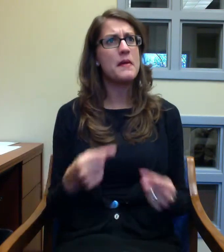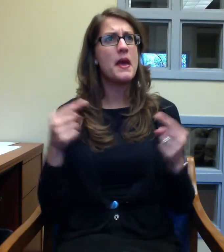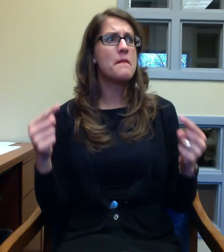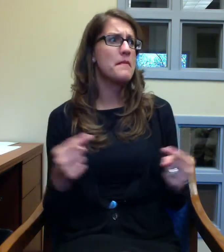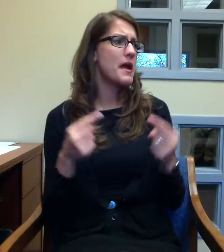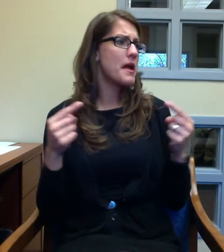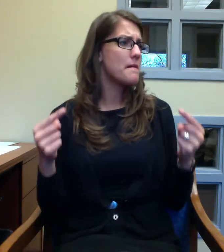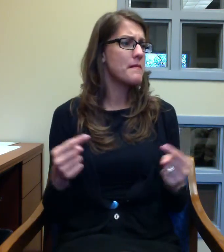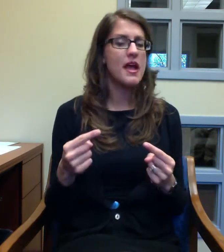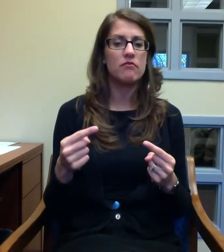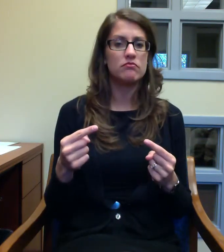and we tell stories.